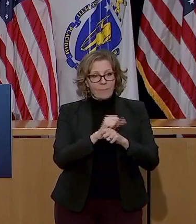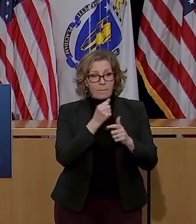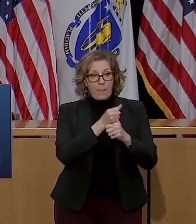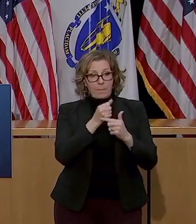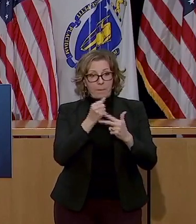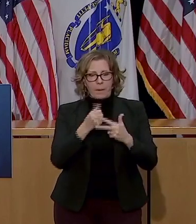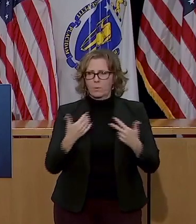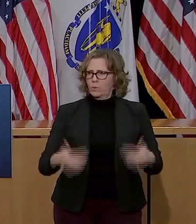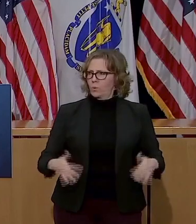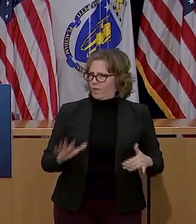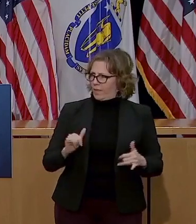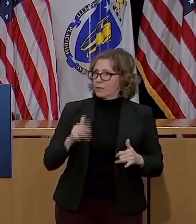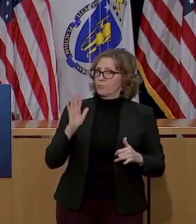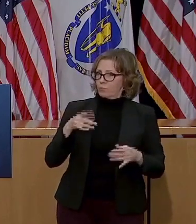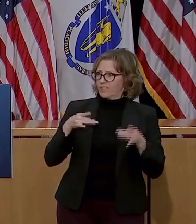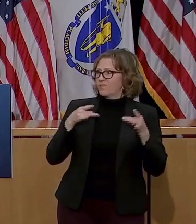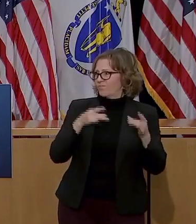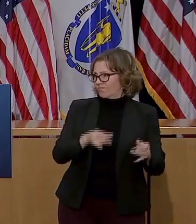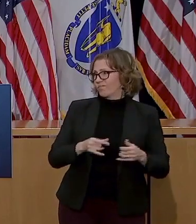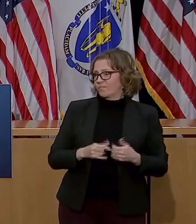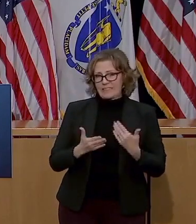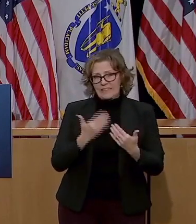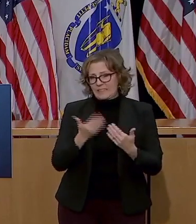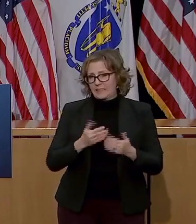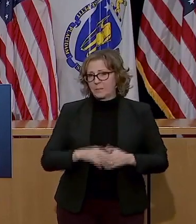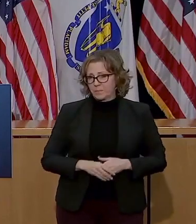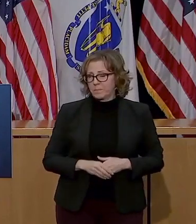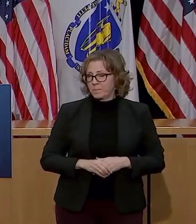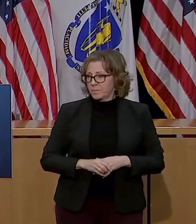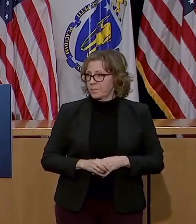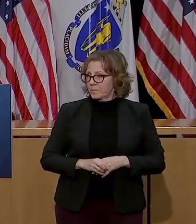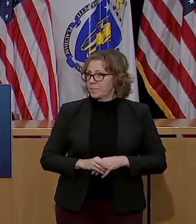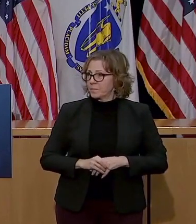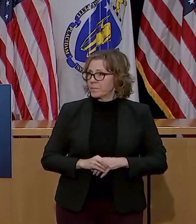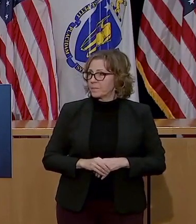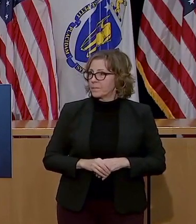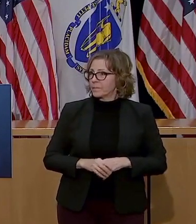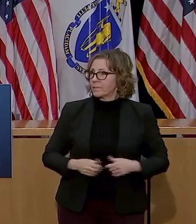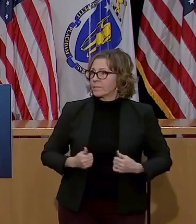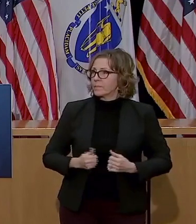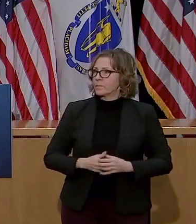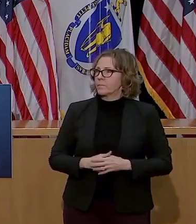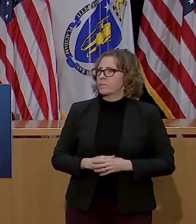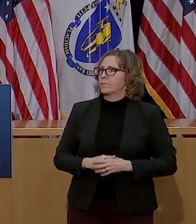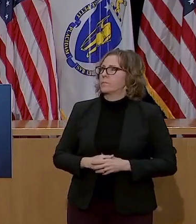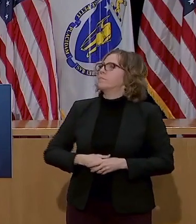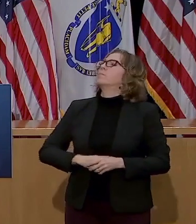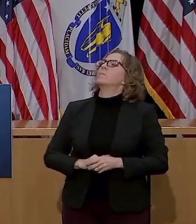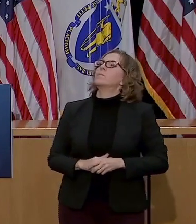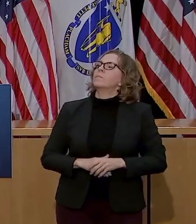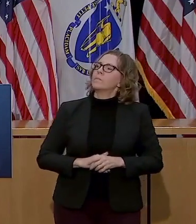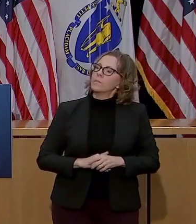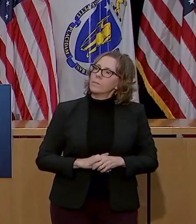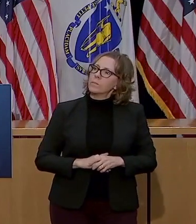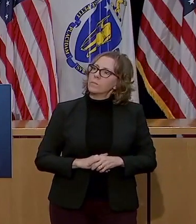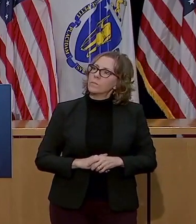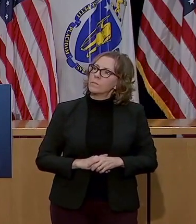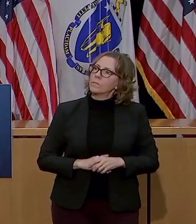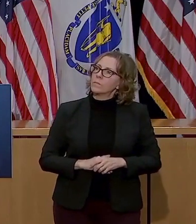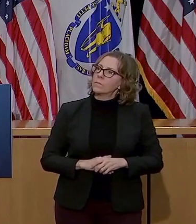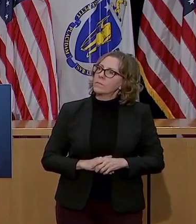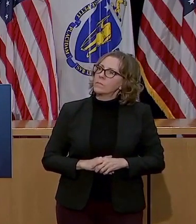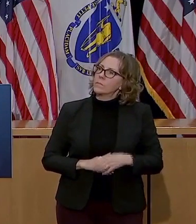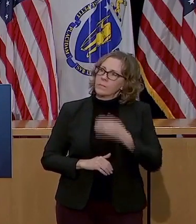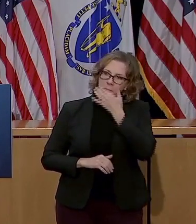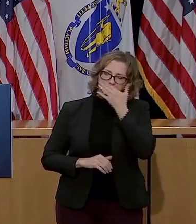should be, for most folks, a pretty easy way to make that happen. Last night, the Department of Public Health told cities and towns that they're going to